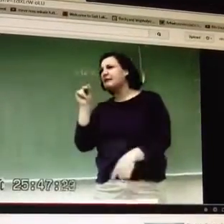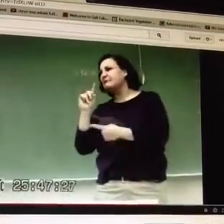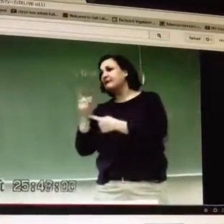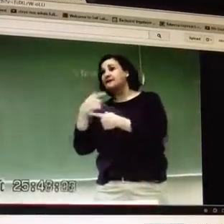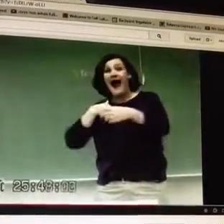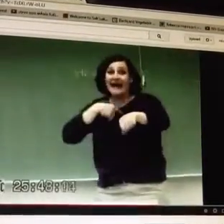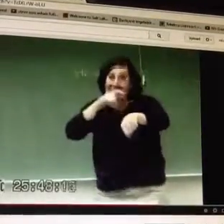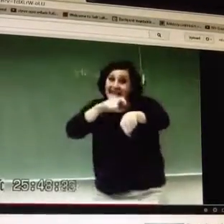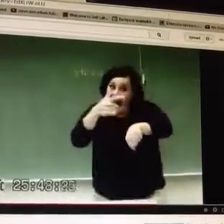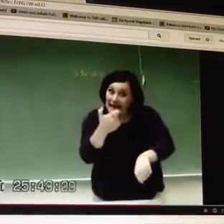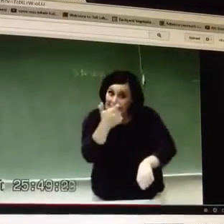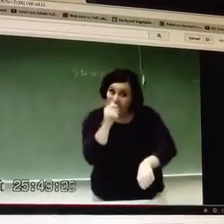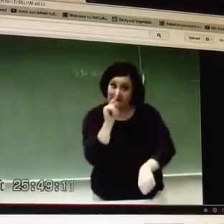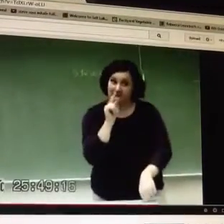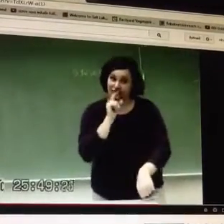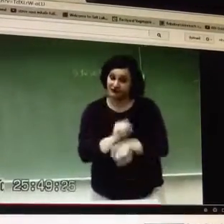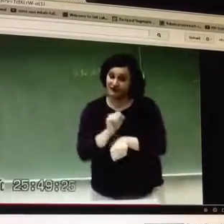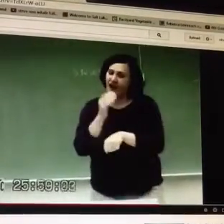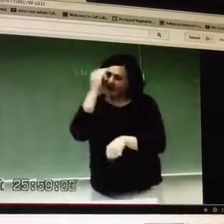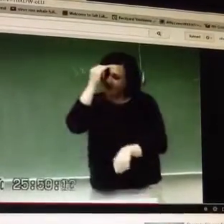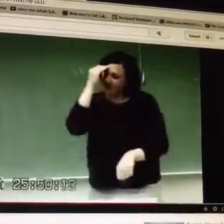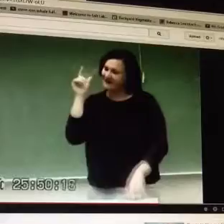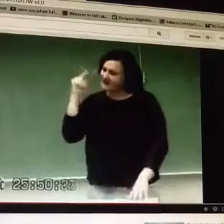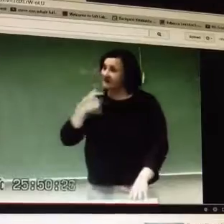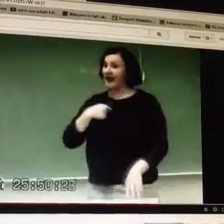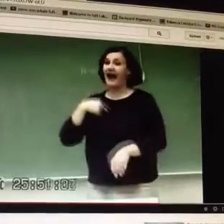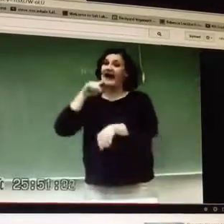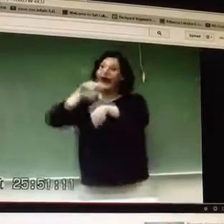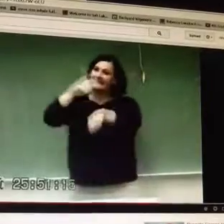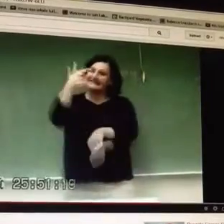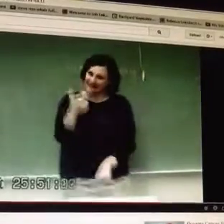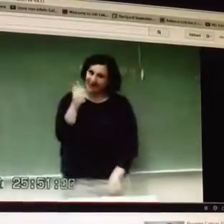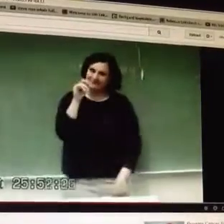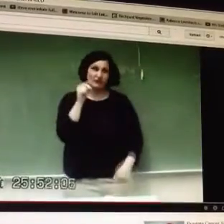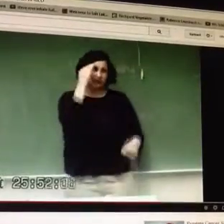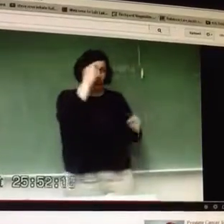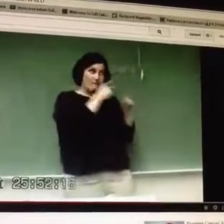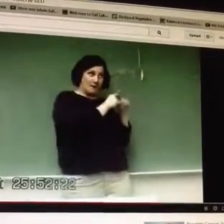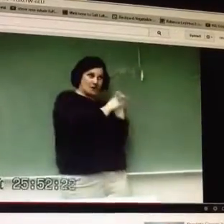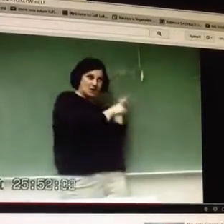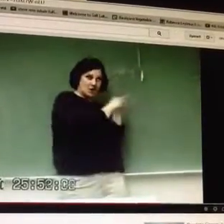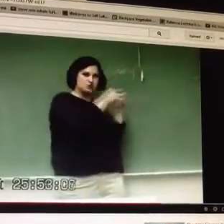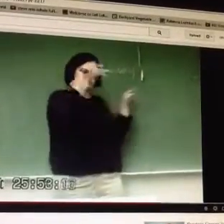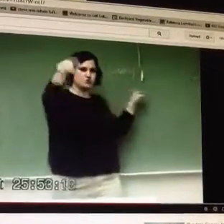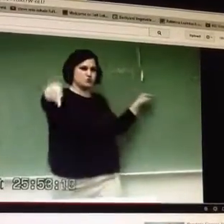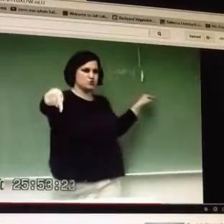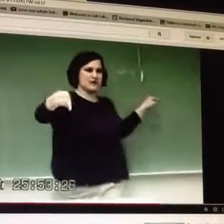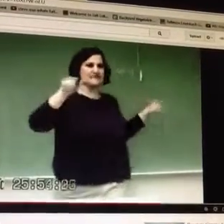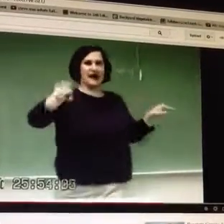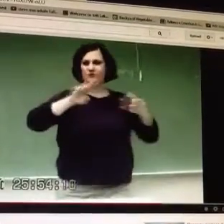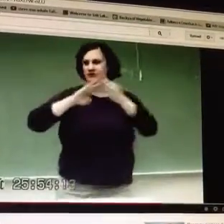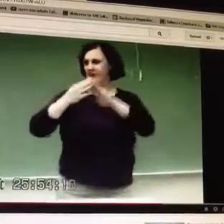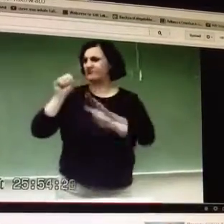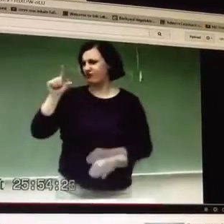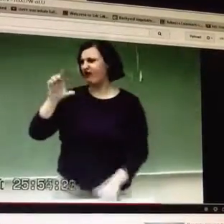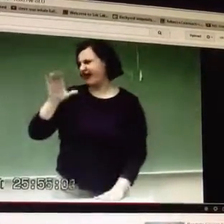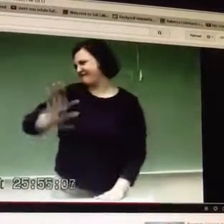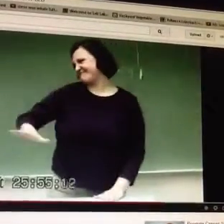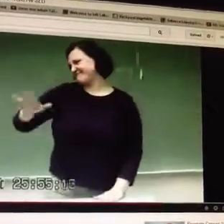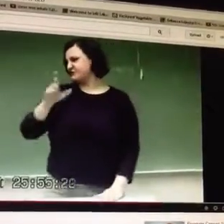Travel time is included. I live way up in Bountiful, so I know how long it's going to take me to get from